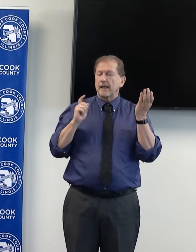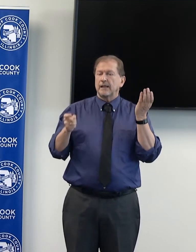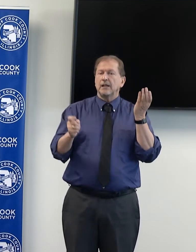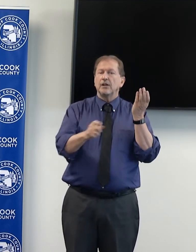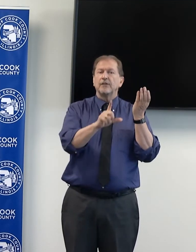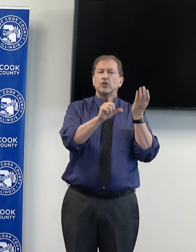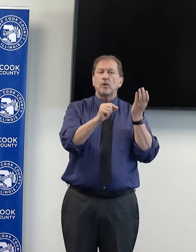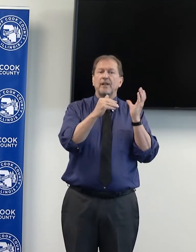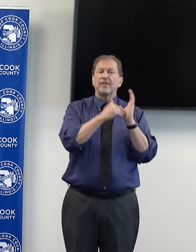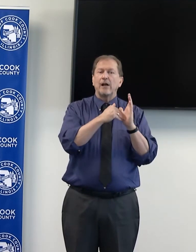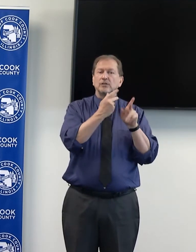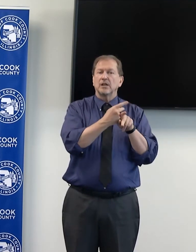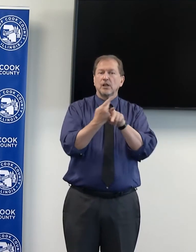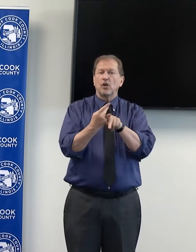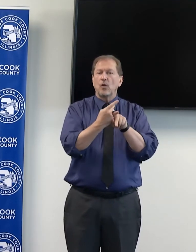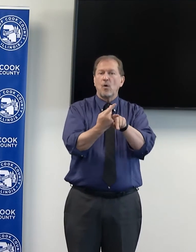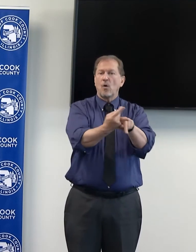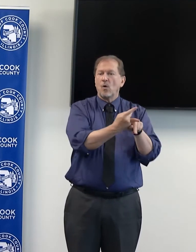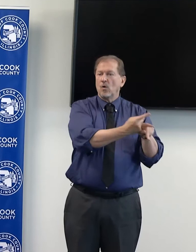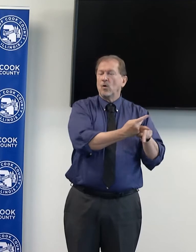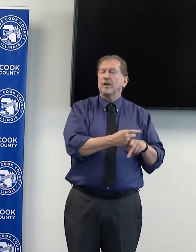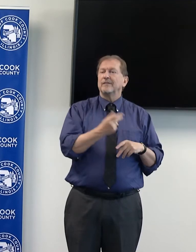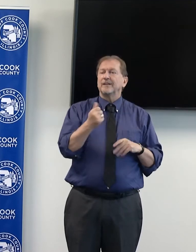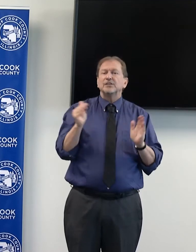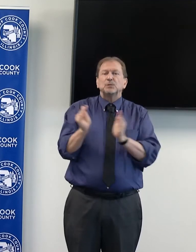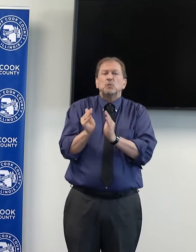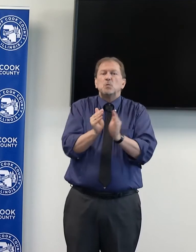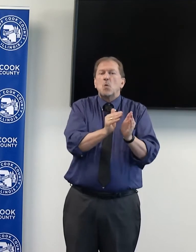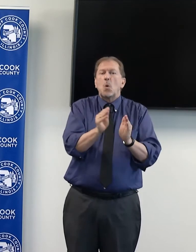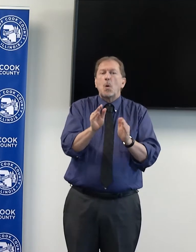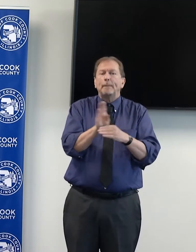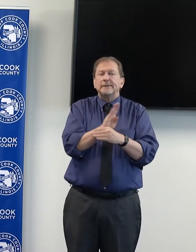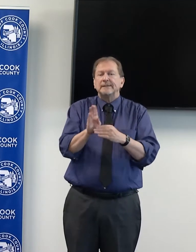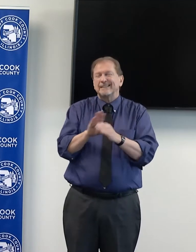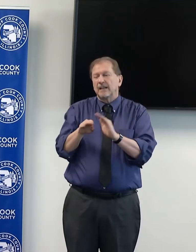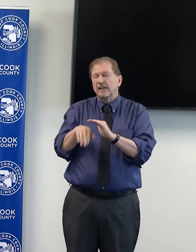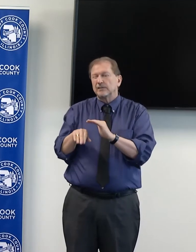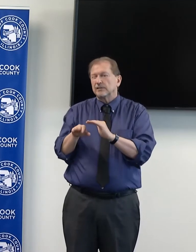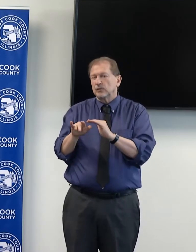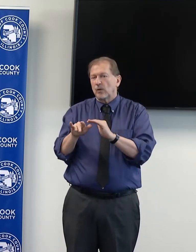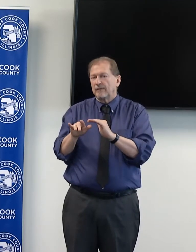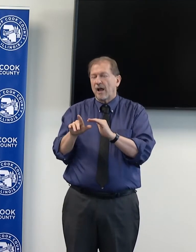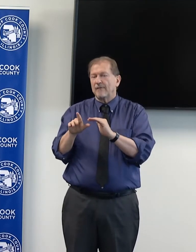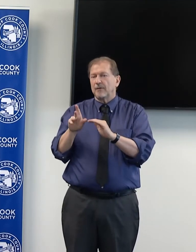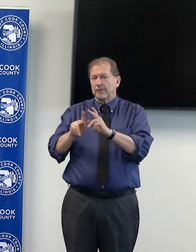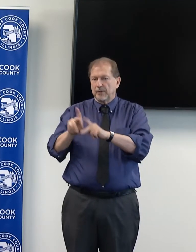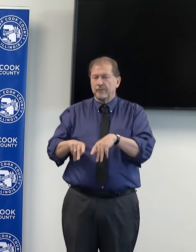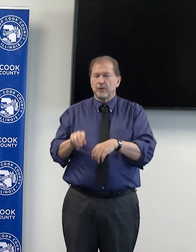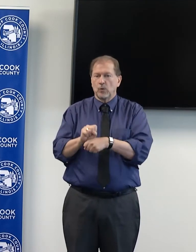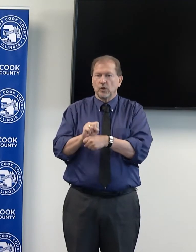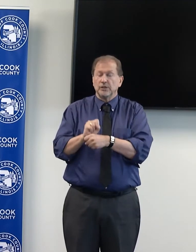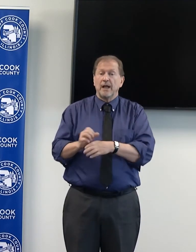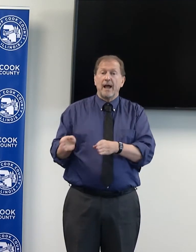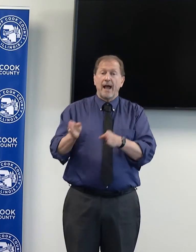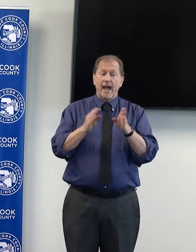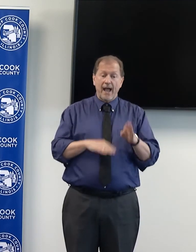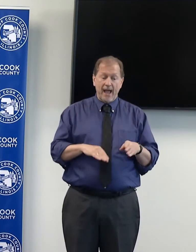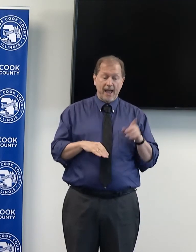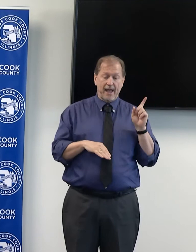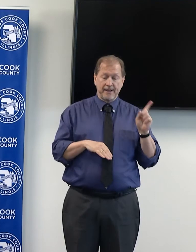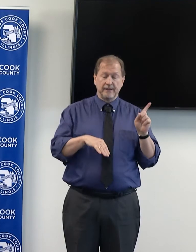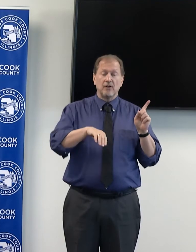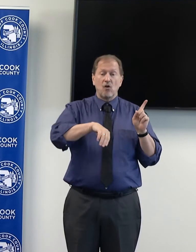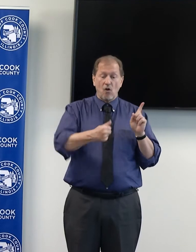to small businesses of 25 employees or less, and $10,000 loans to gig workers. And these are